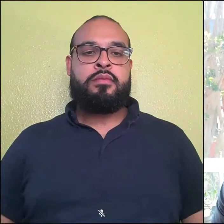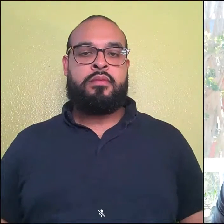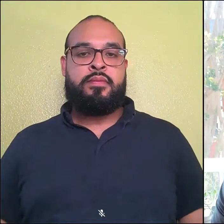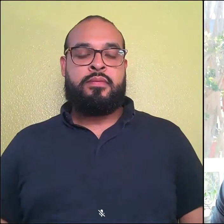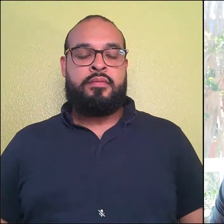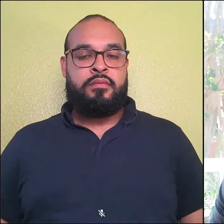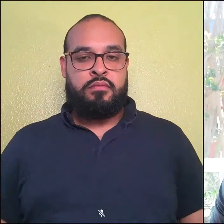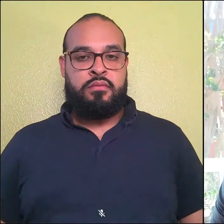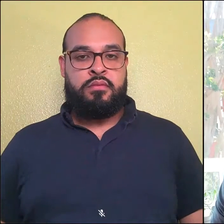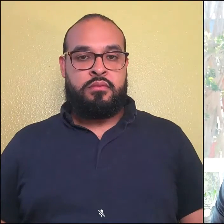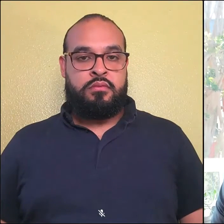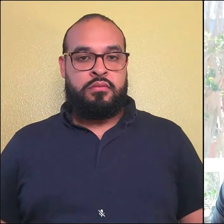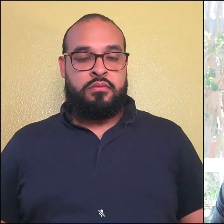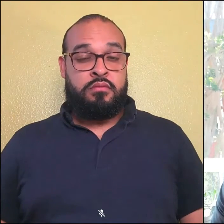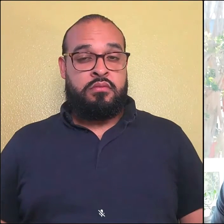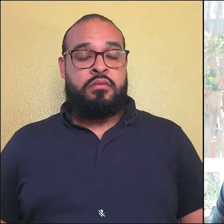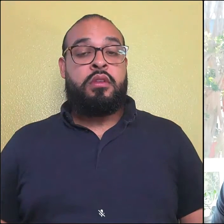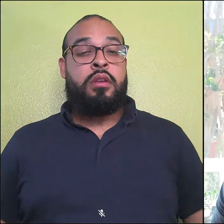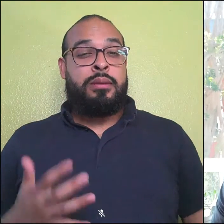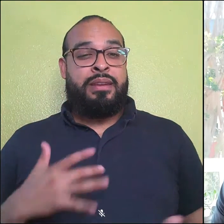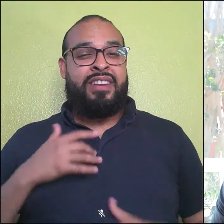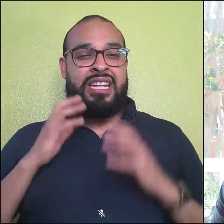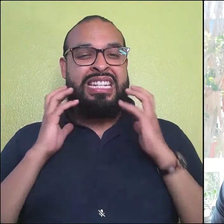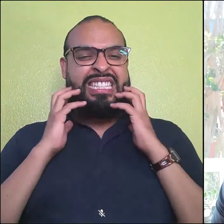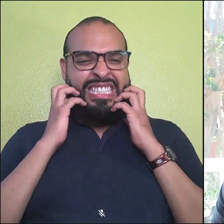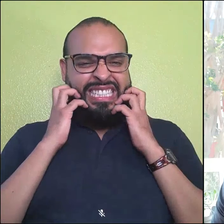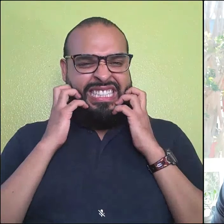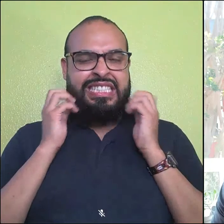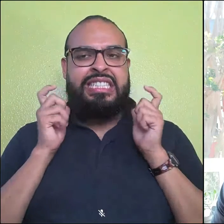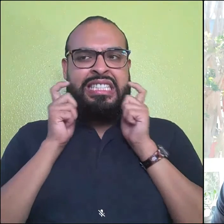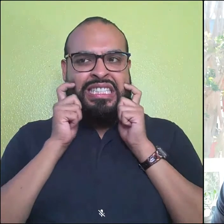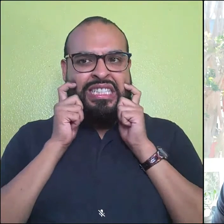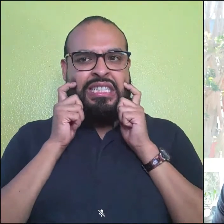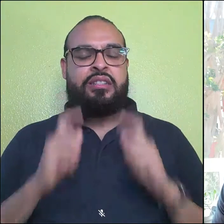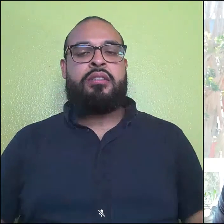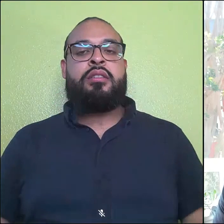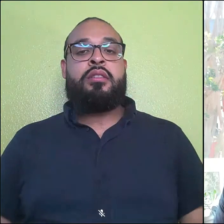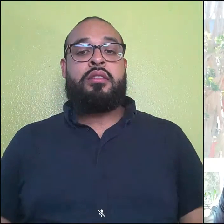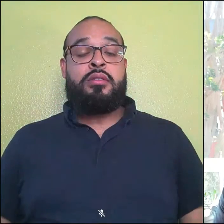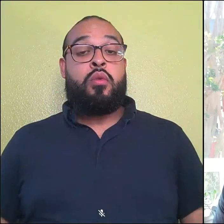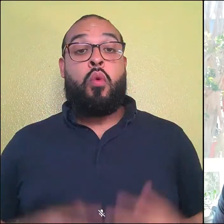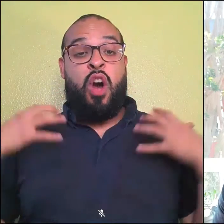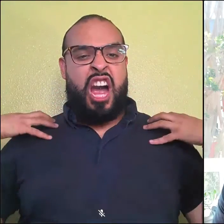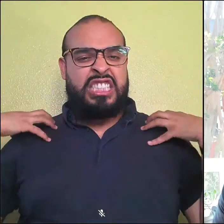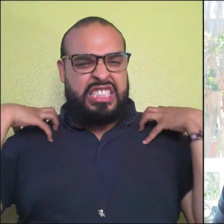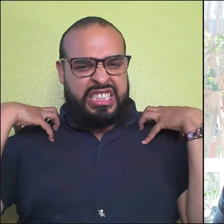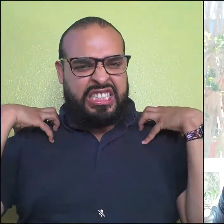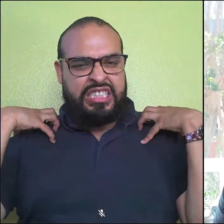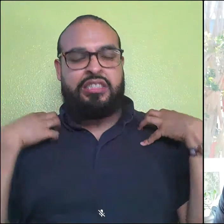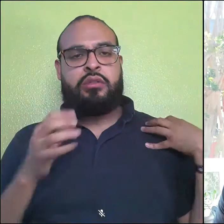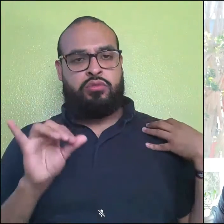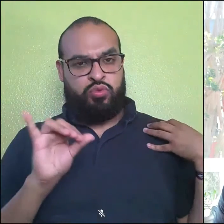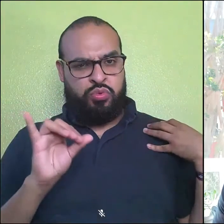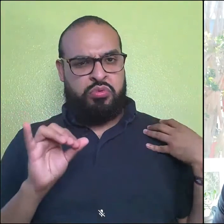Might have been tension in the jaw, which is where a lot of stress lives, tension in the shoulders, which is again where a